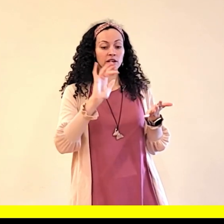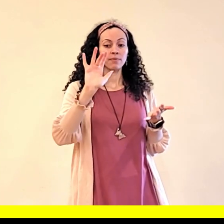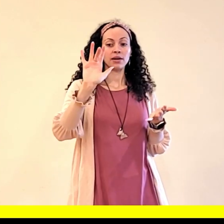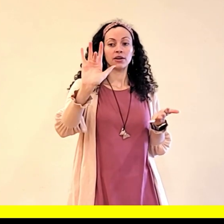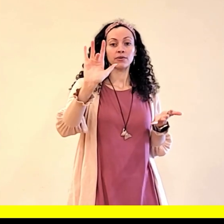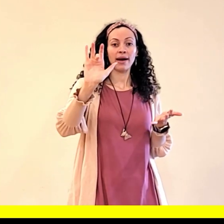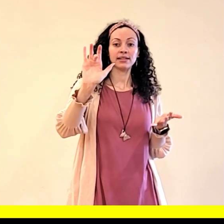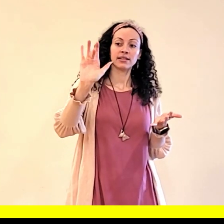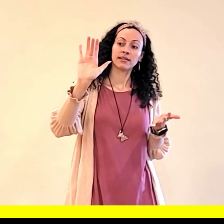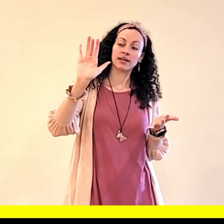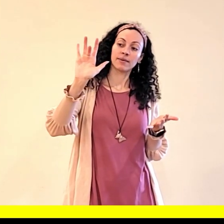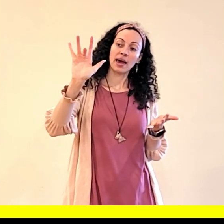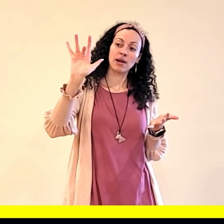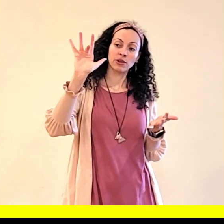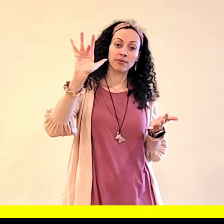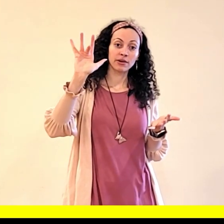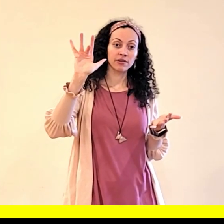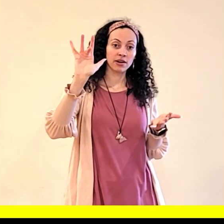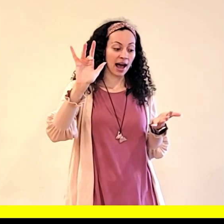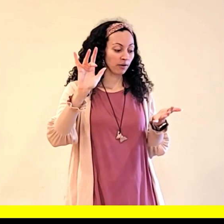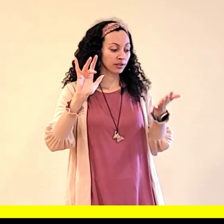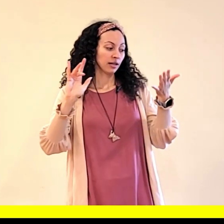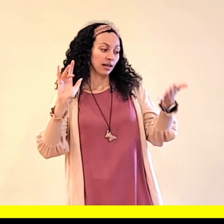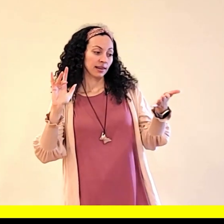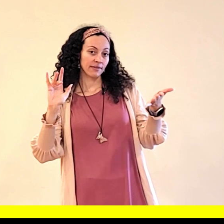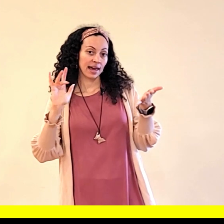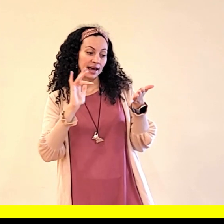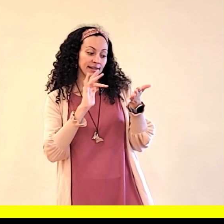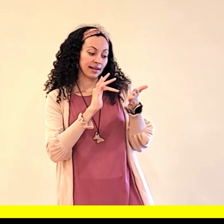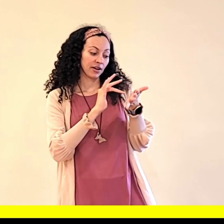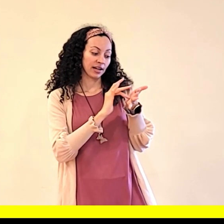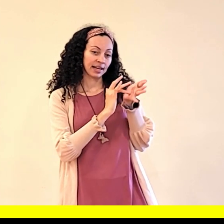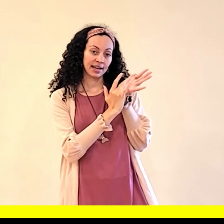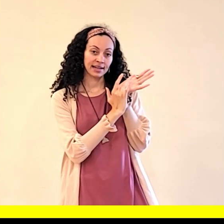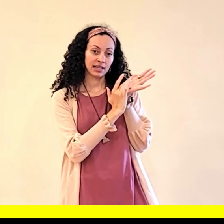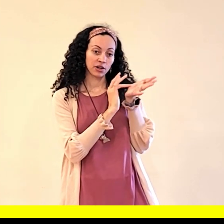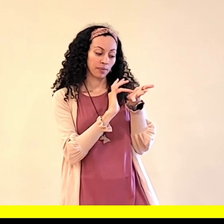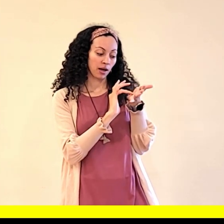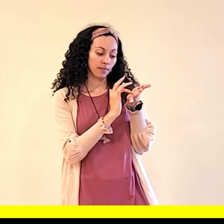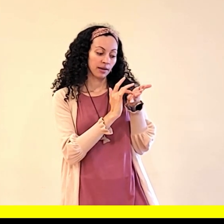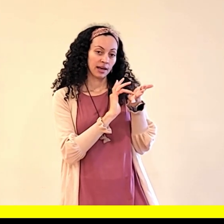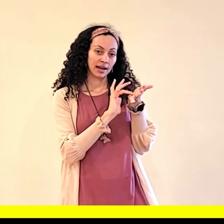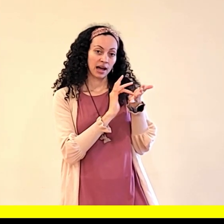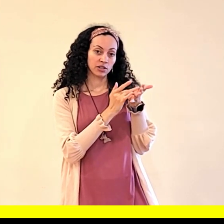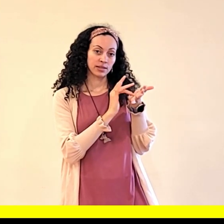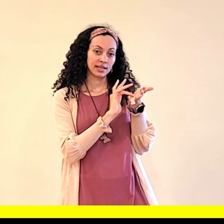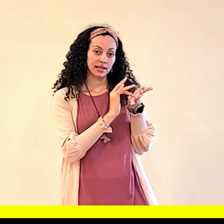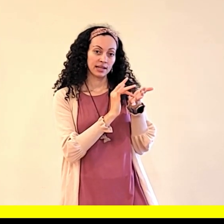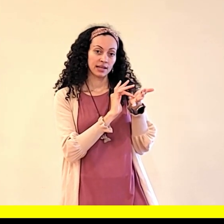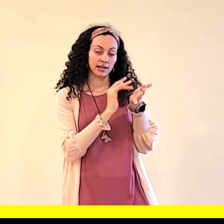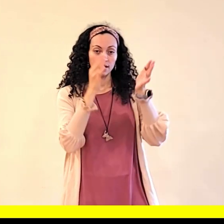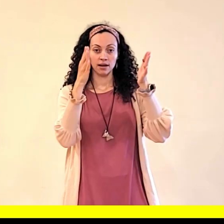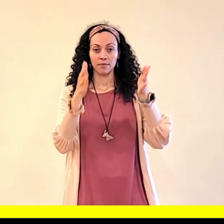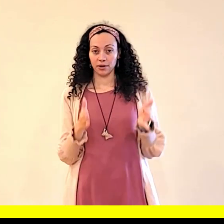medical. So it's going to be your right hand with your middle finger out, left hand, and you're going to connect it on your palm, kind of twist